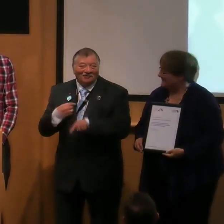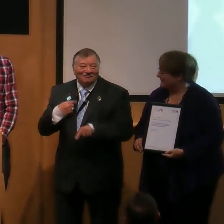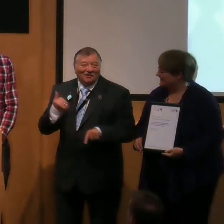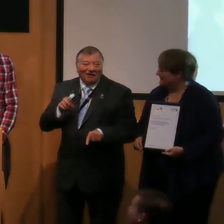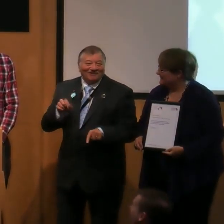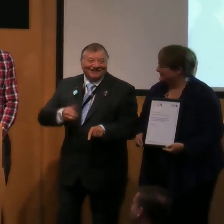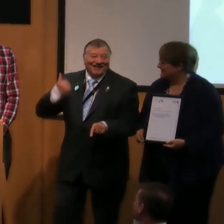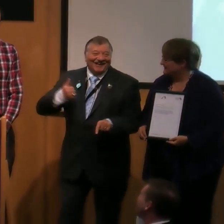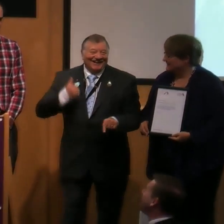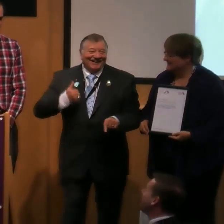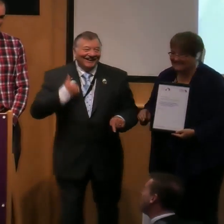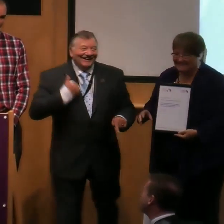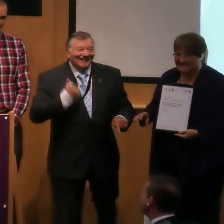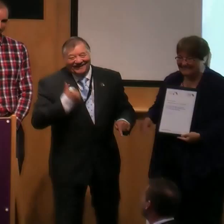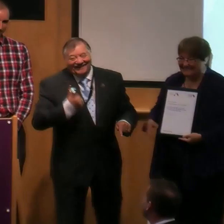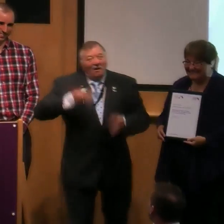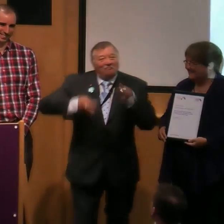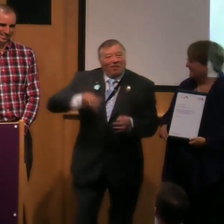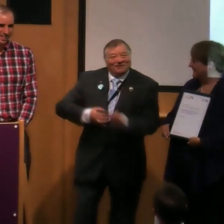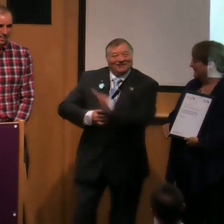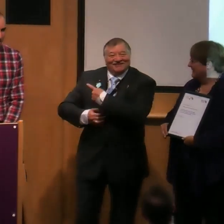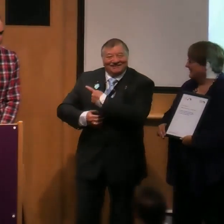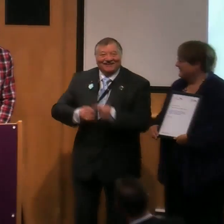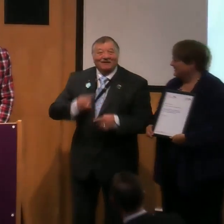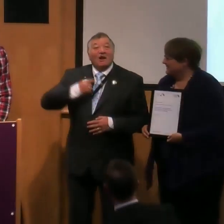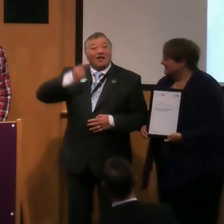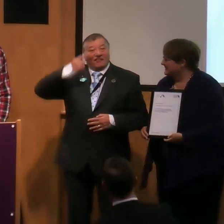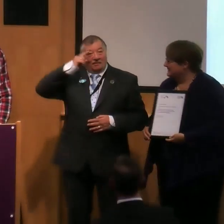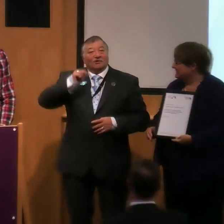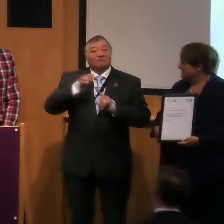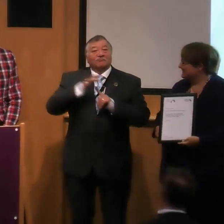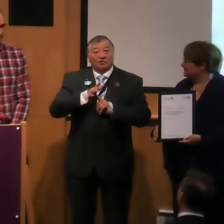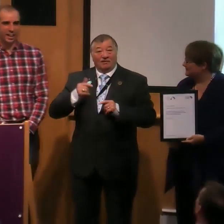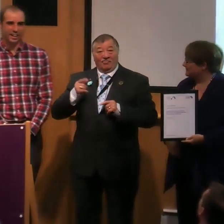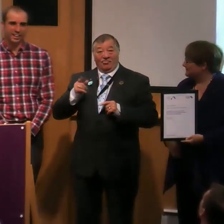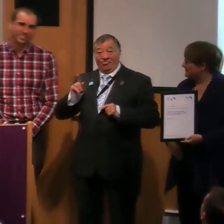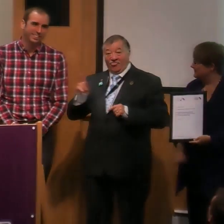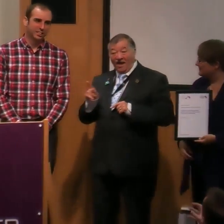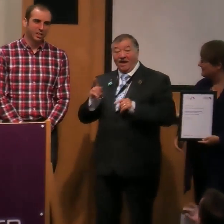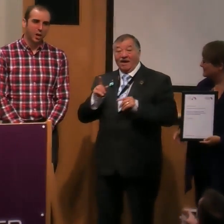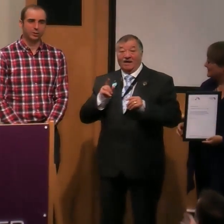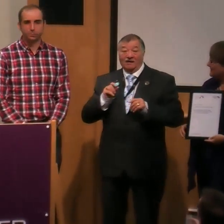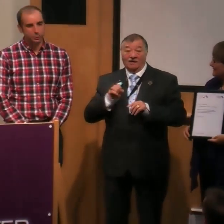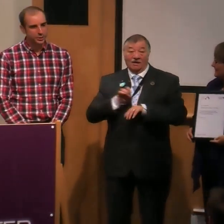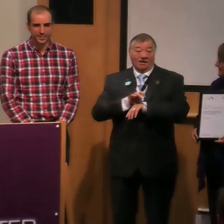That's not answering my question. Anyway, that's a politician's answer. But it's really important.